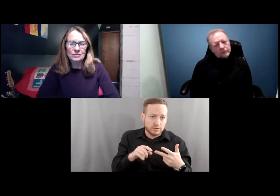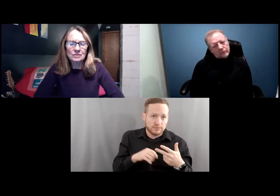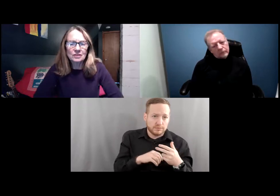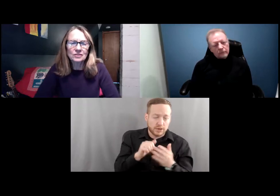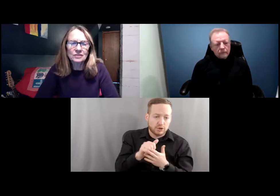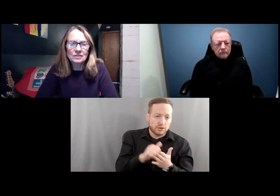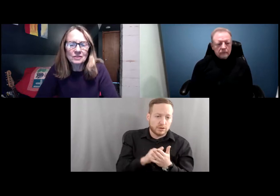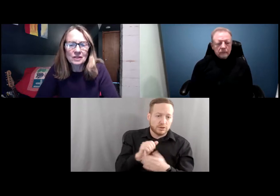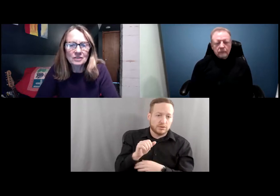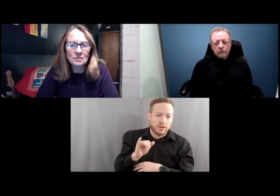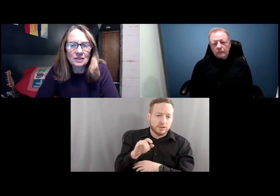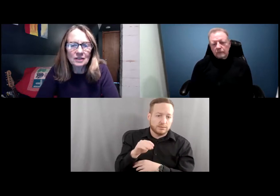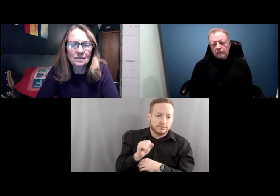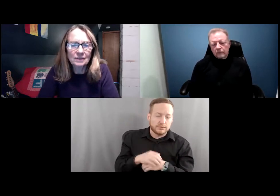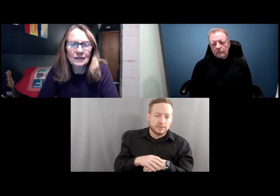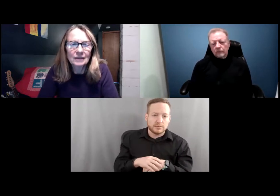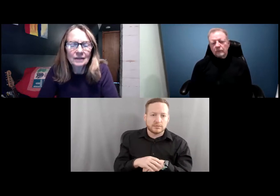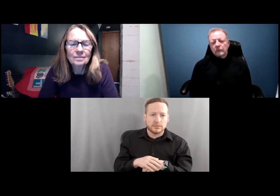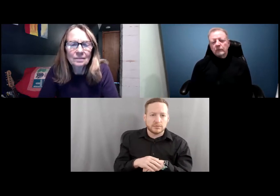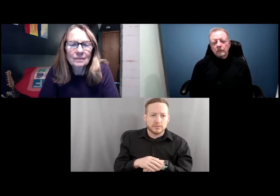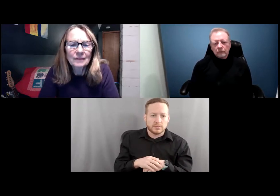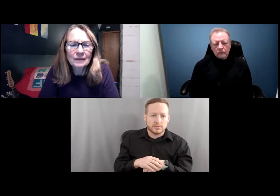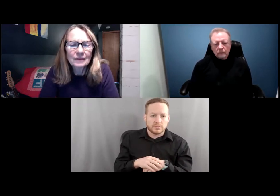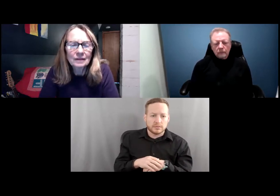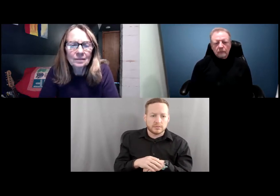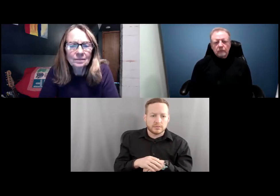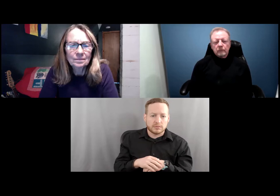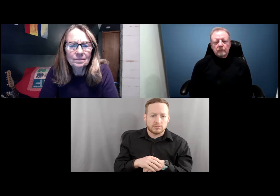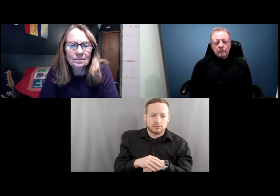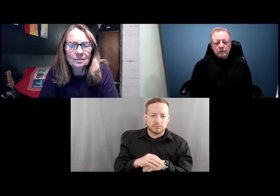those discussions until the next meeting.